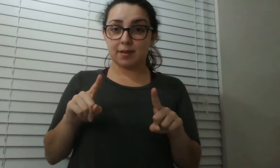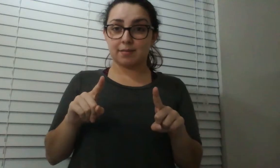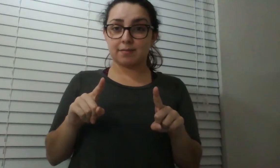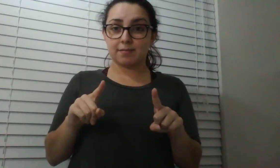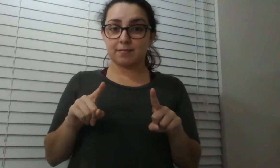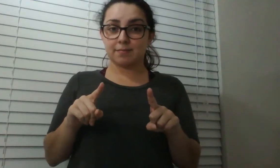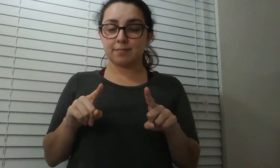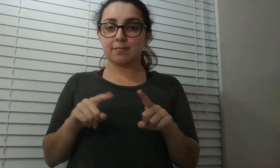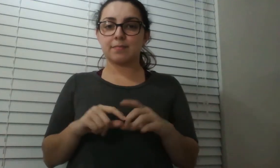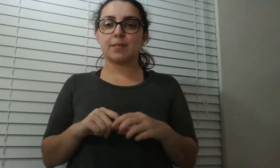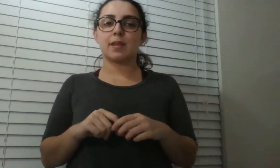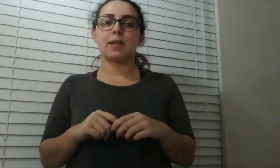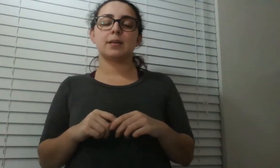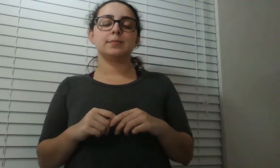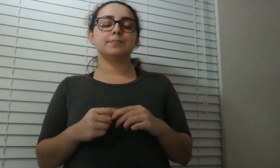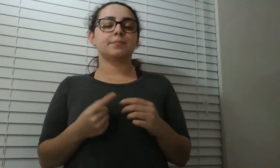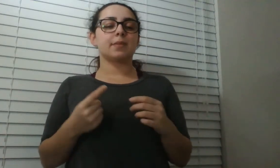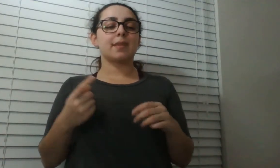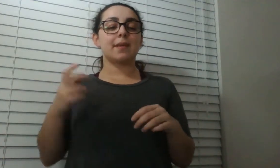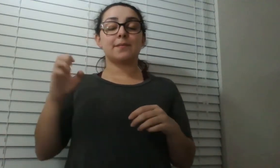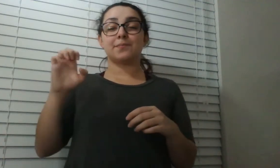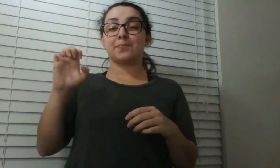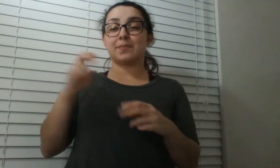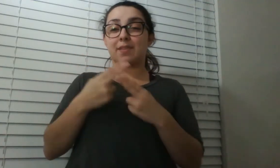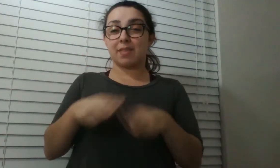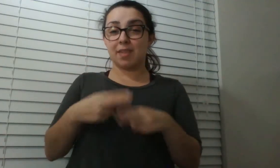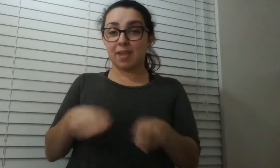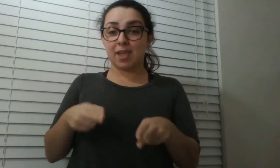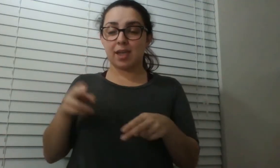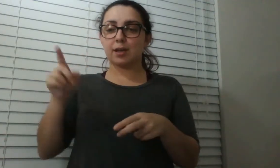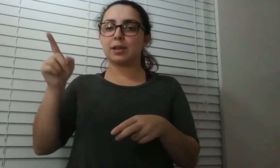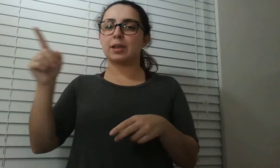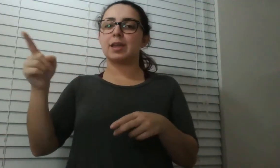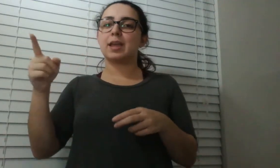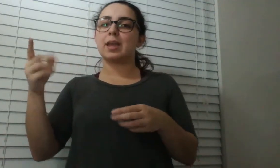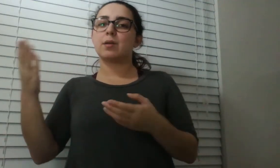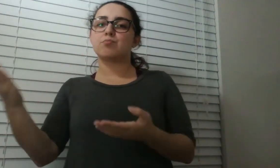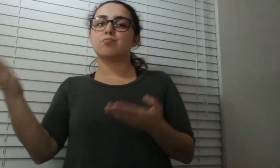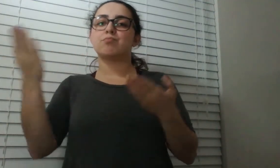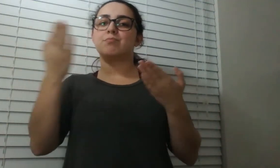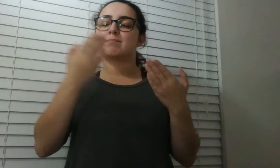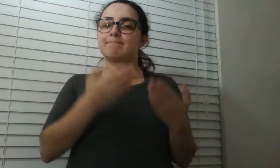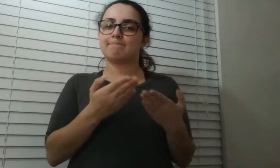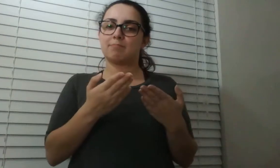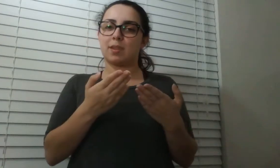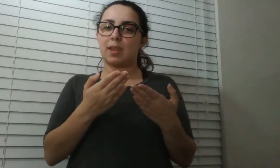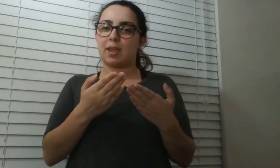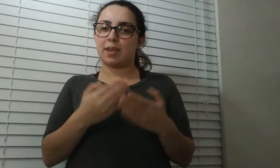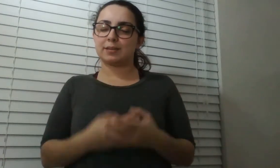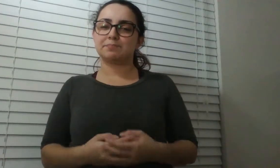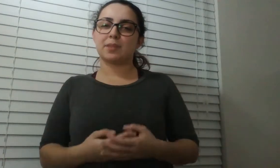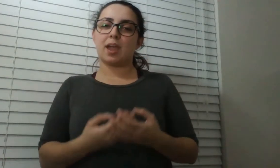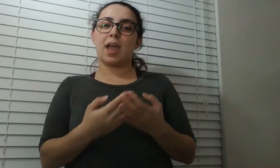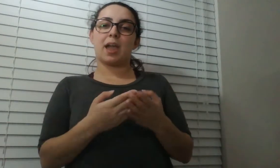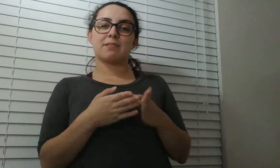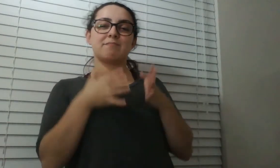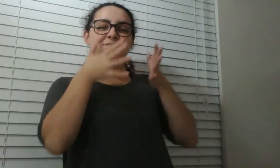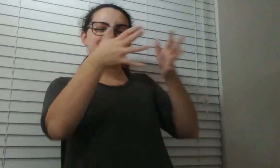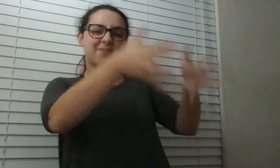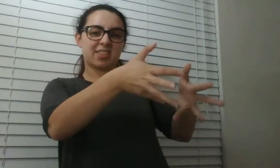for a scan. This egg that he had been cherishing for over 40 years. I had to leave it for a couple hours. Shortly after he does, he gets a call